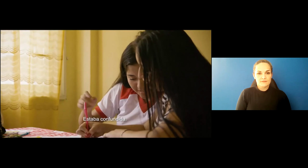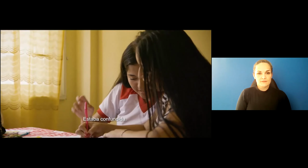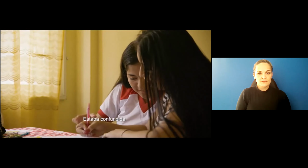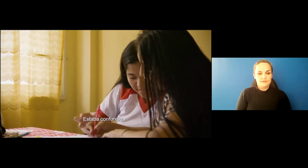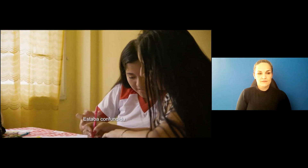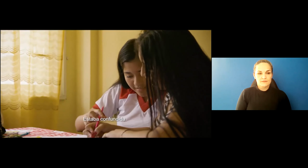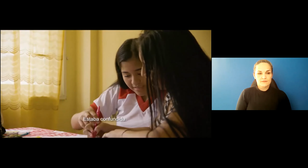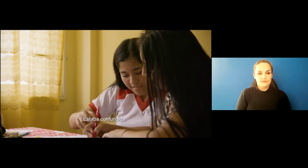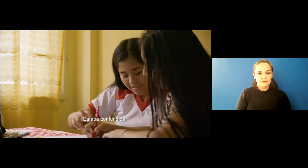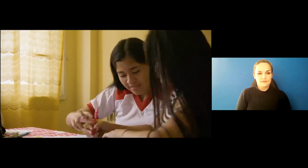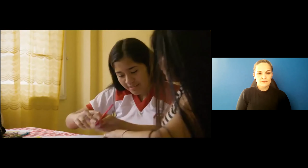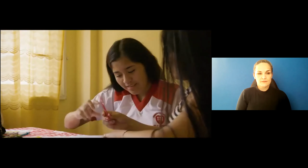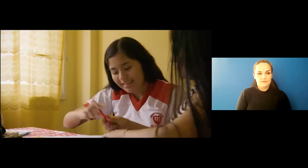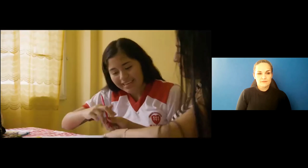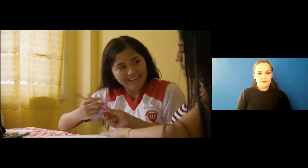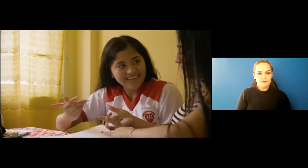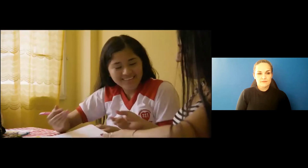I was confused.